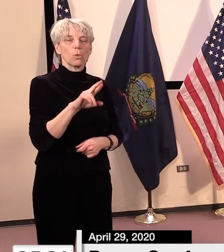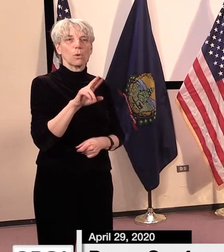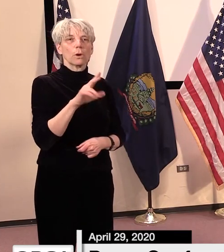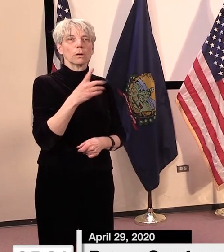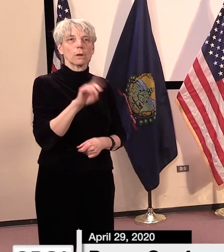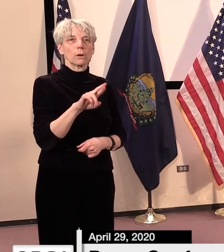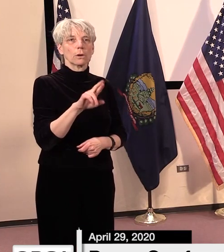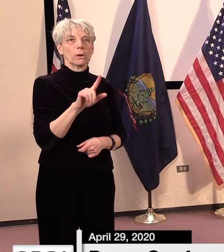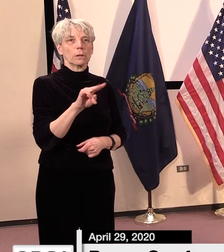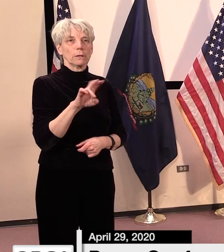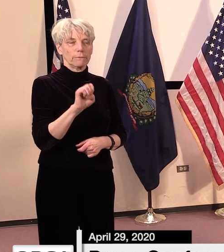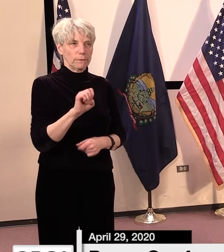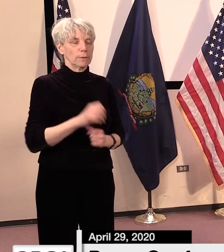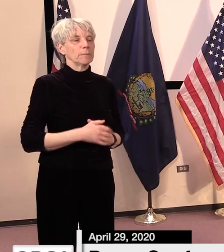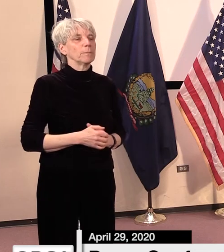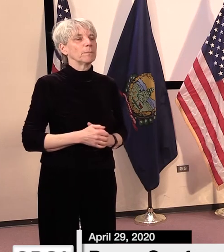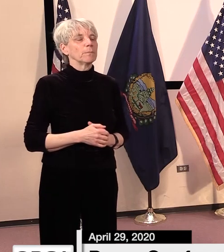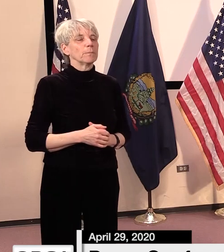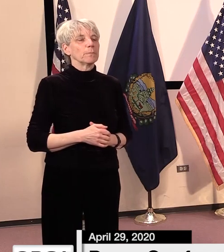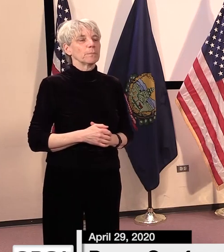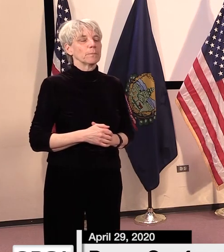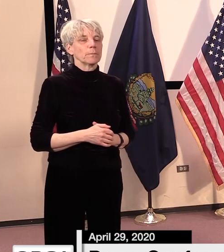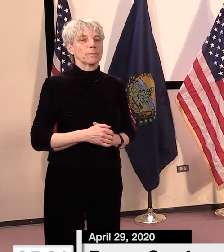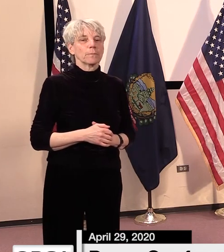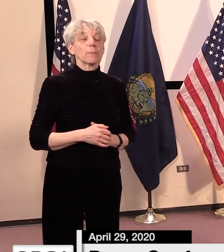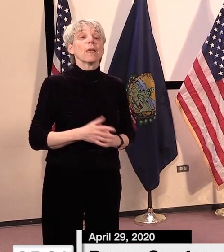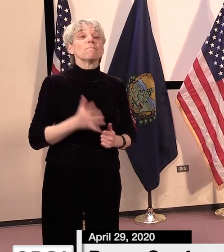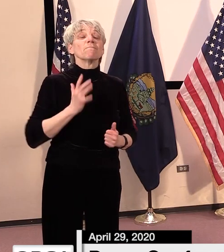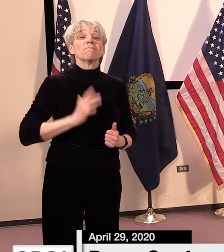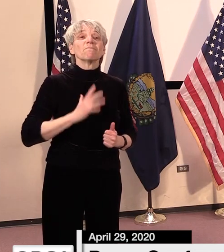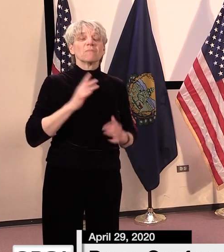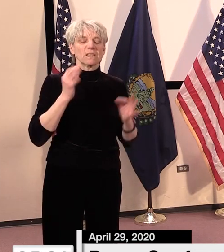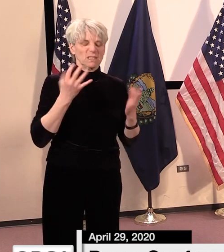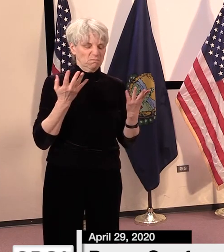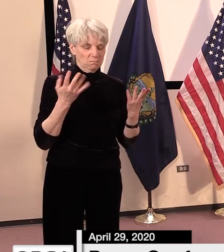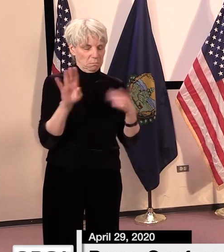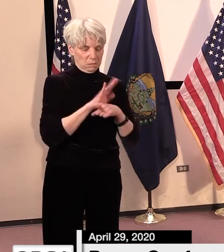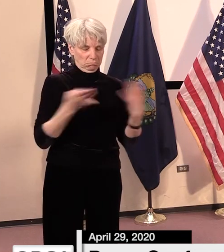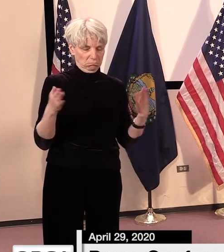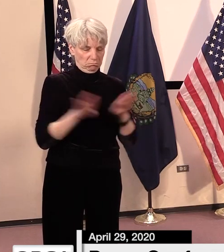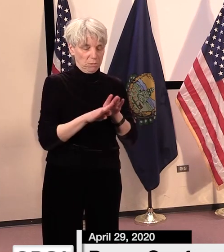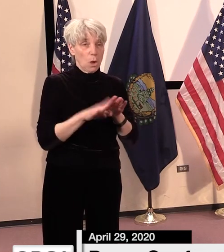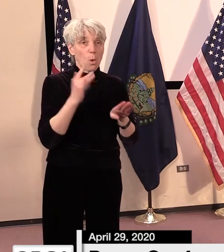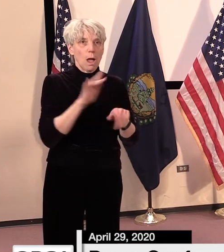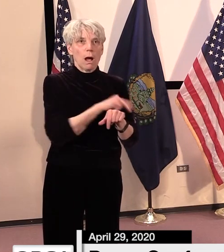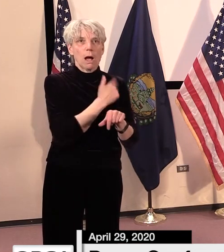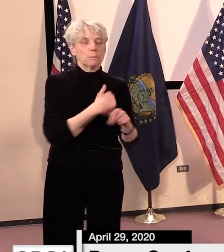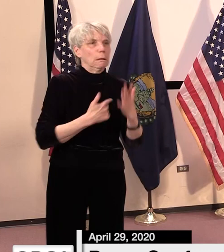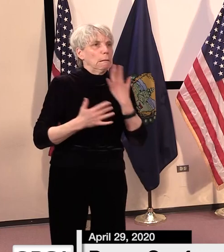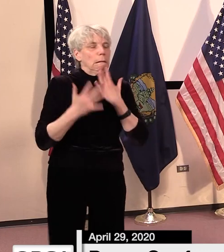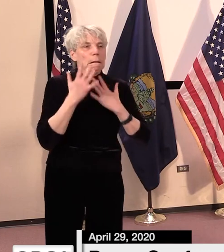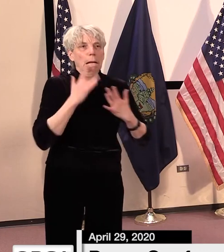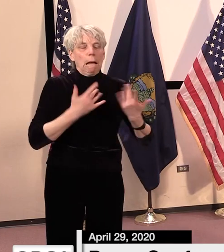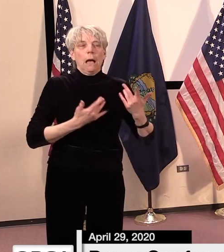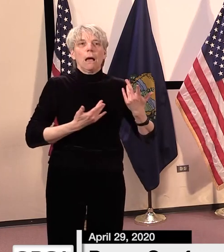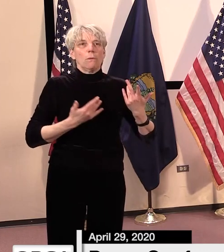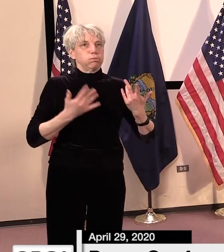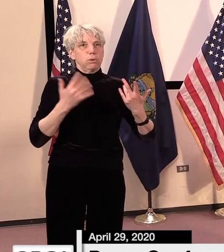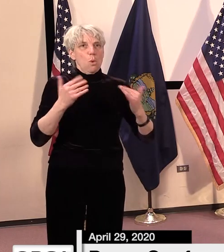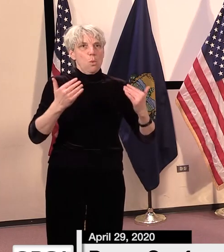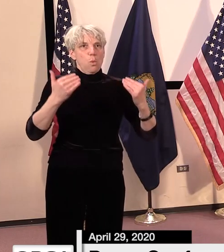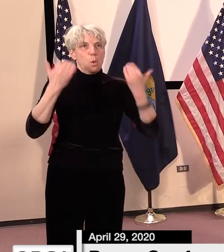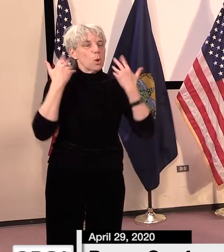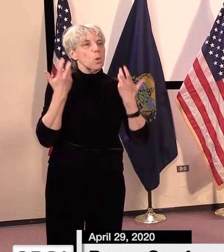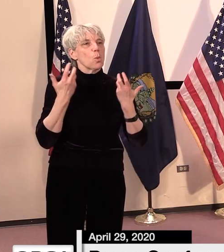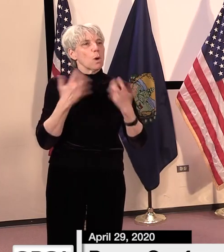A reason for the shutdown was so that we didn't overwhelm our hospital capacity, and it appears that the strategy now is to have the virus not spread at